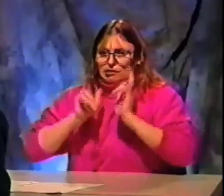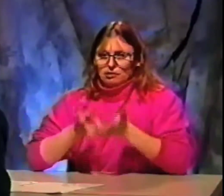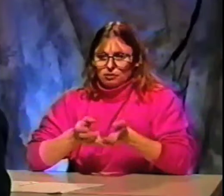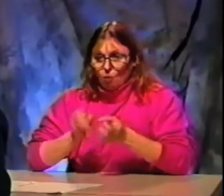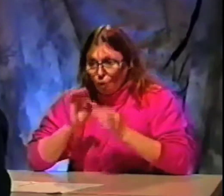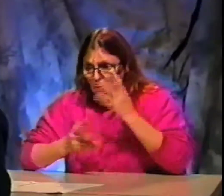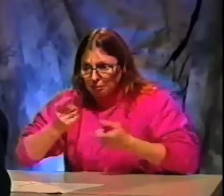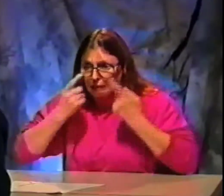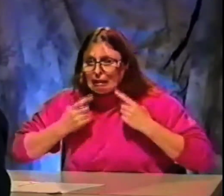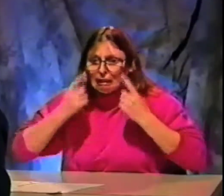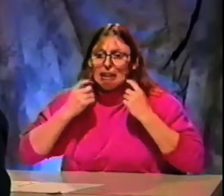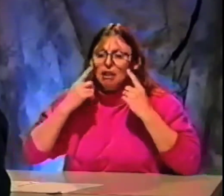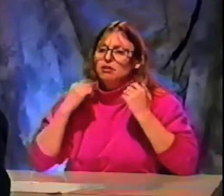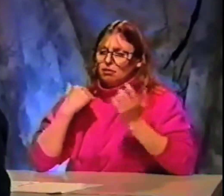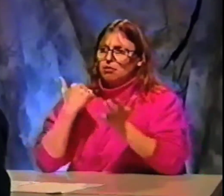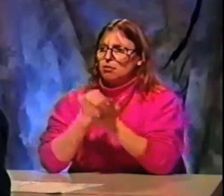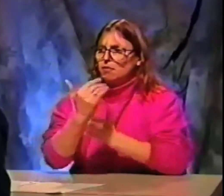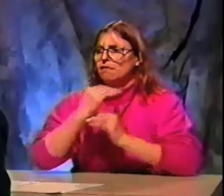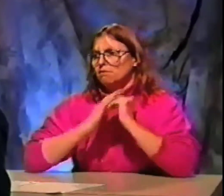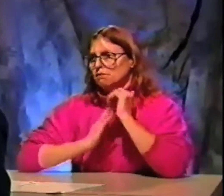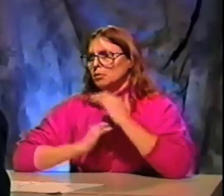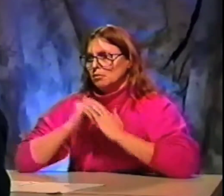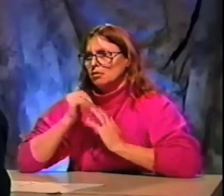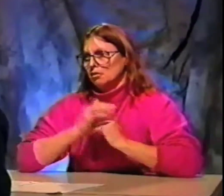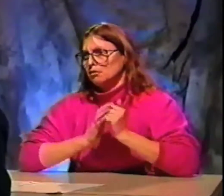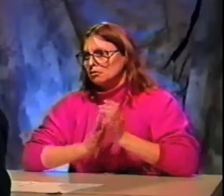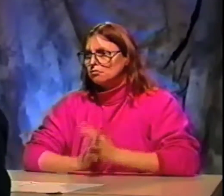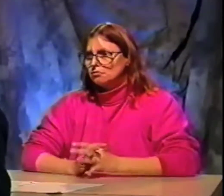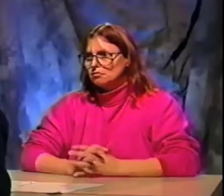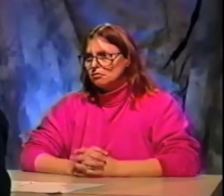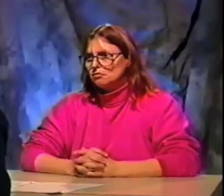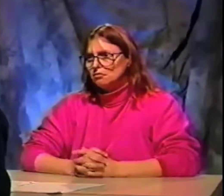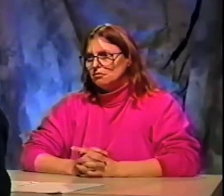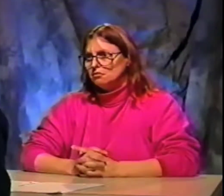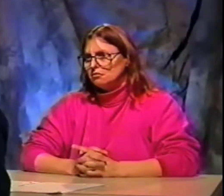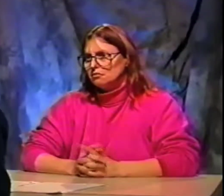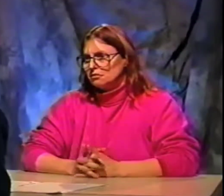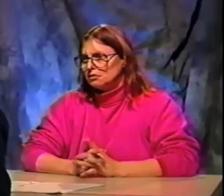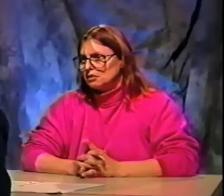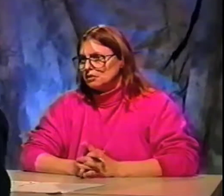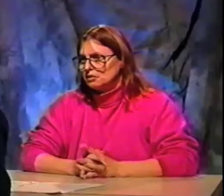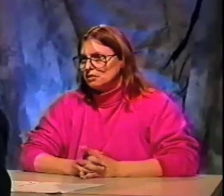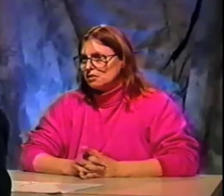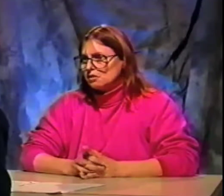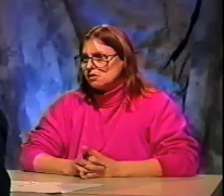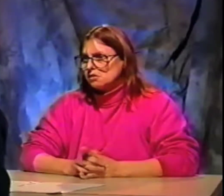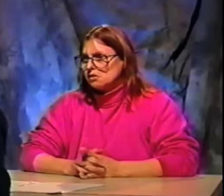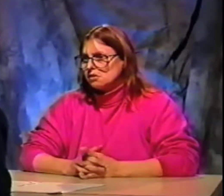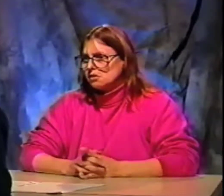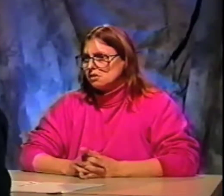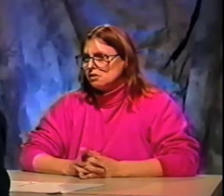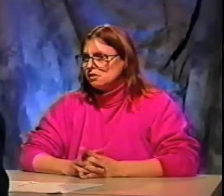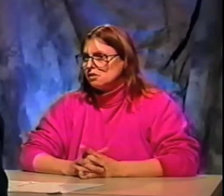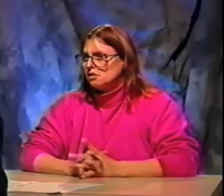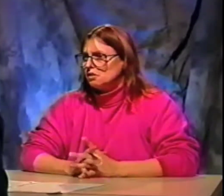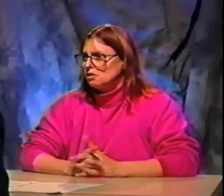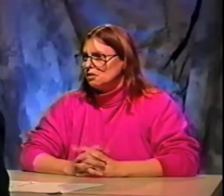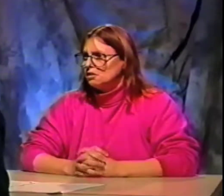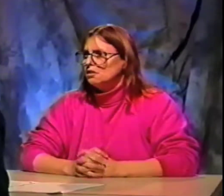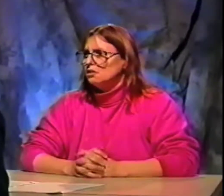I want to give them something to do. I want to help them out as much as I can, help them develop in any way I can. Good. I know